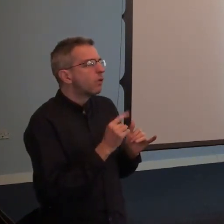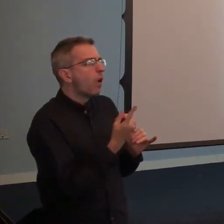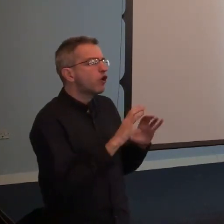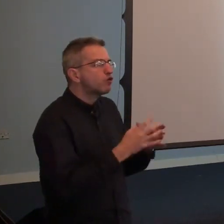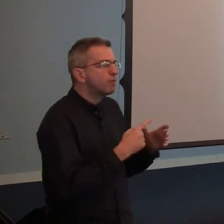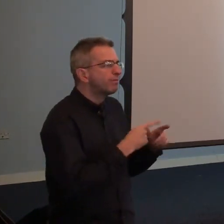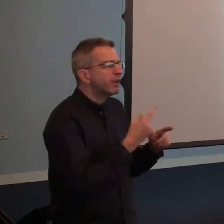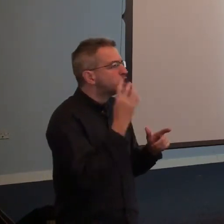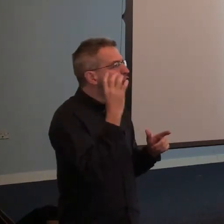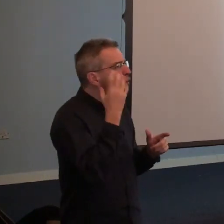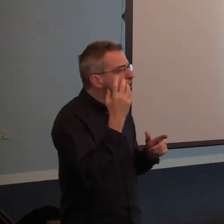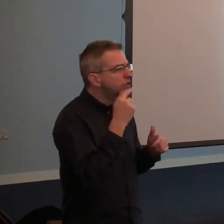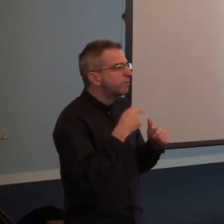drop two of them